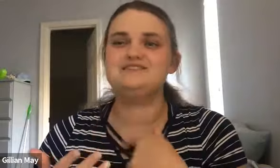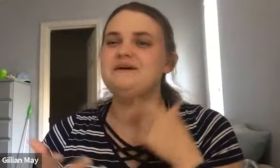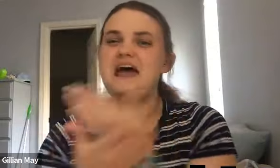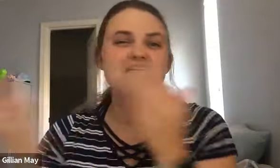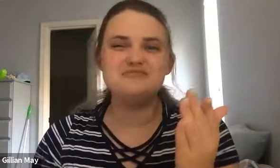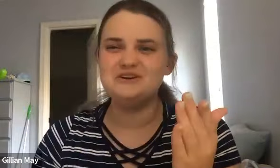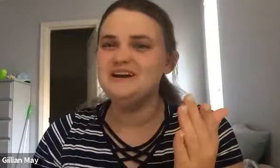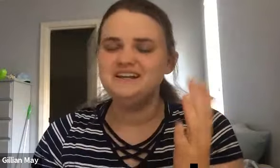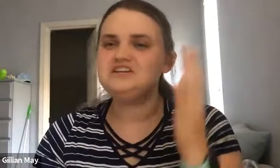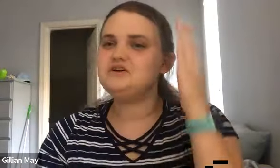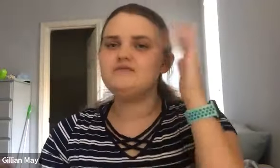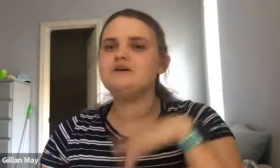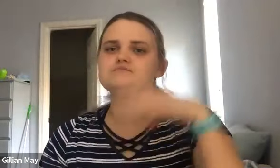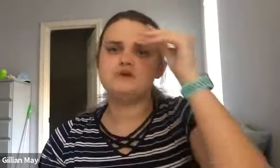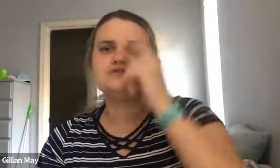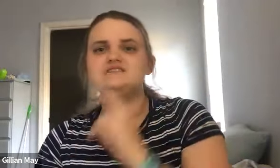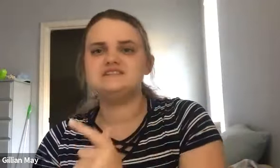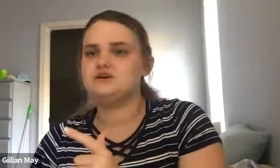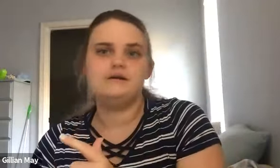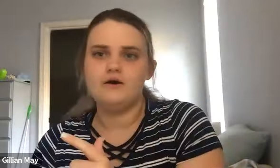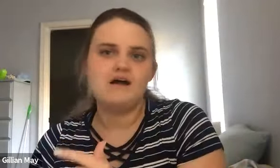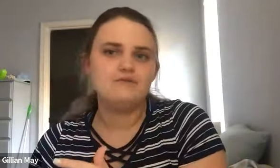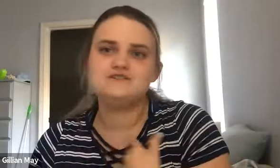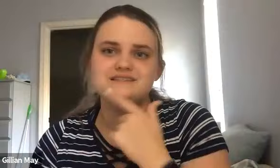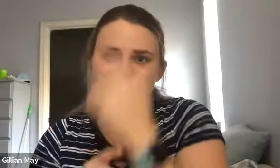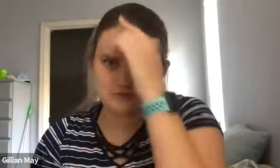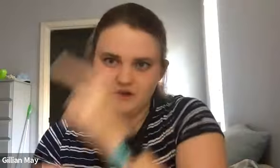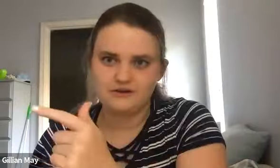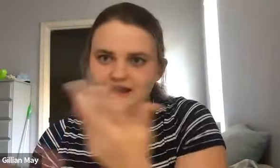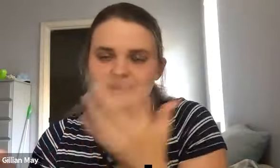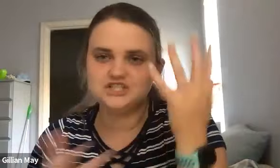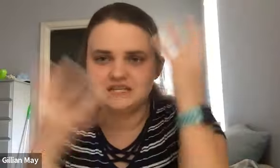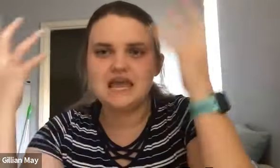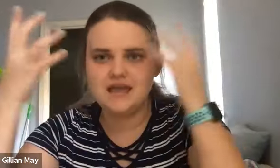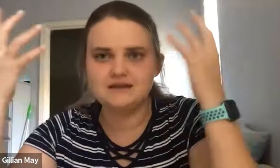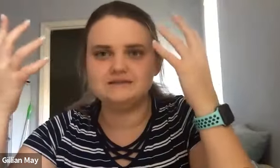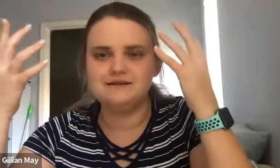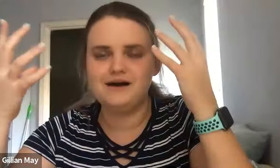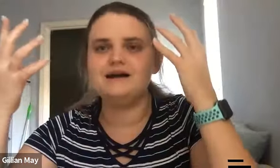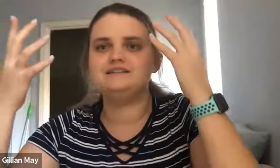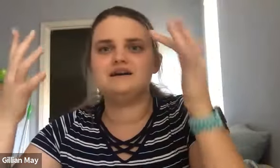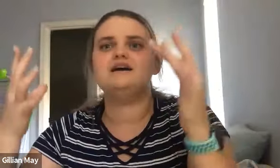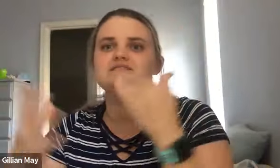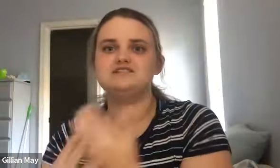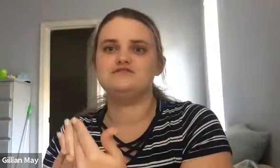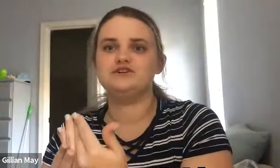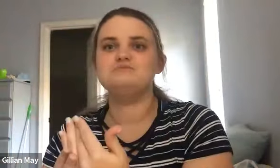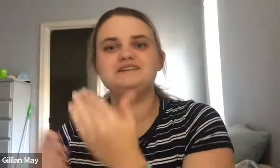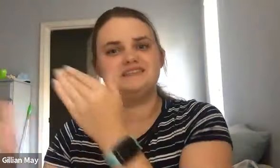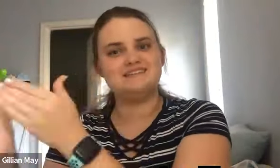so whenever, like, everyone goes brother, sister. No, I've always gone sister, brother. Like, I just can't not sign sister first because that's